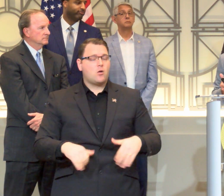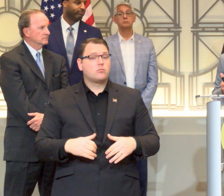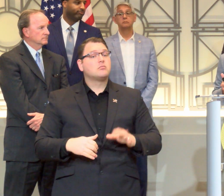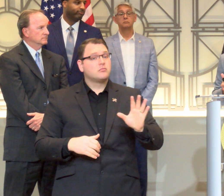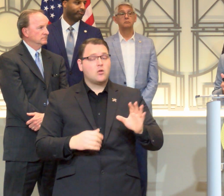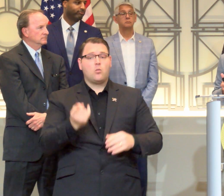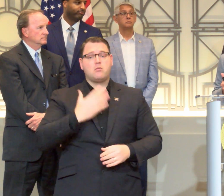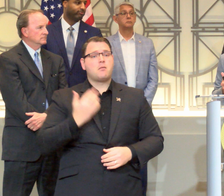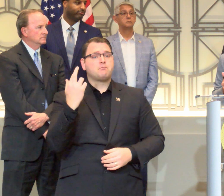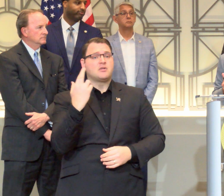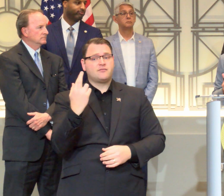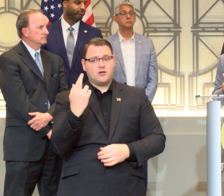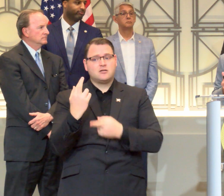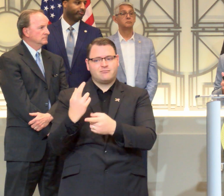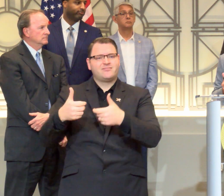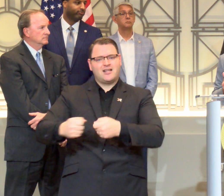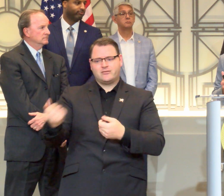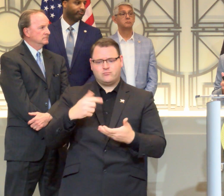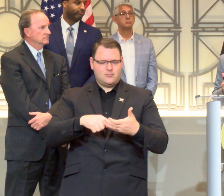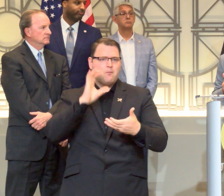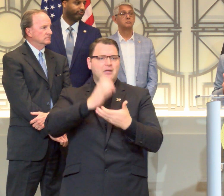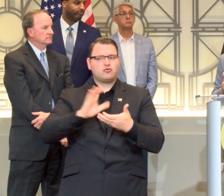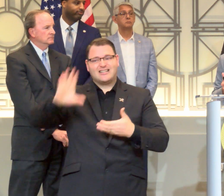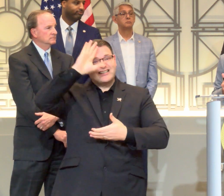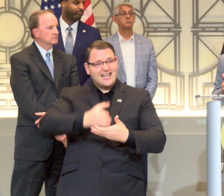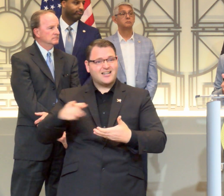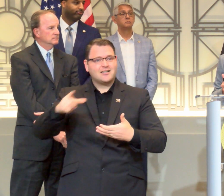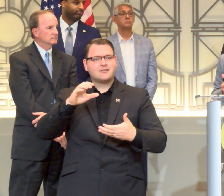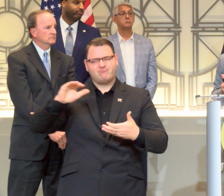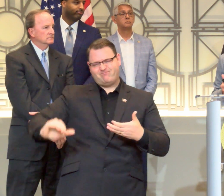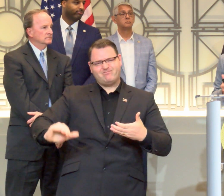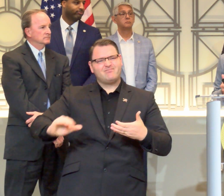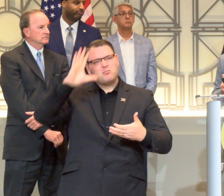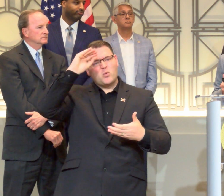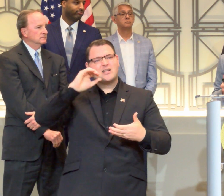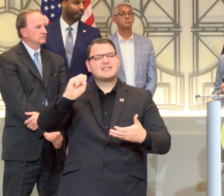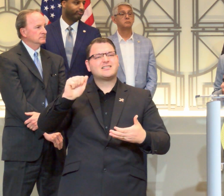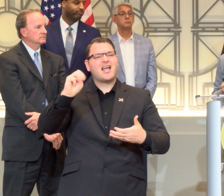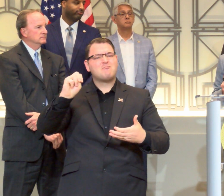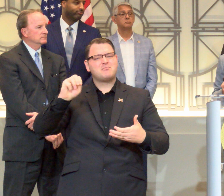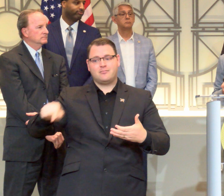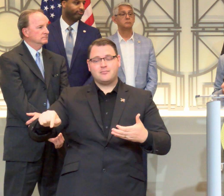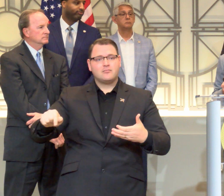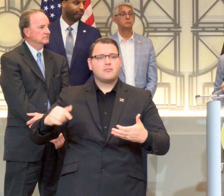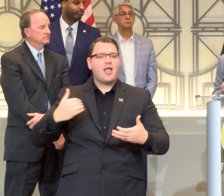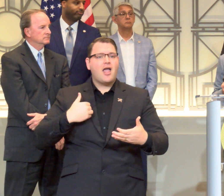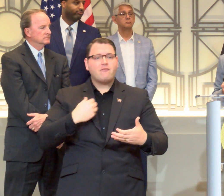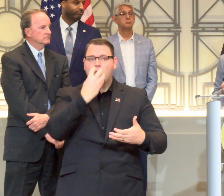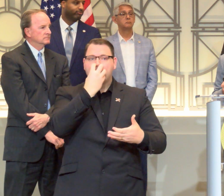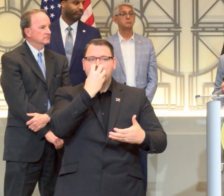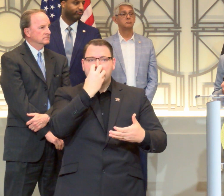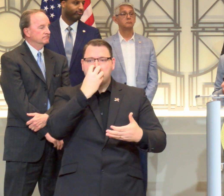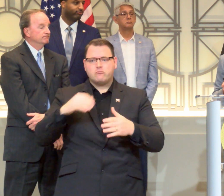my best friends sent me a text today with a picture of his son, little Sam. Little Sam was wearing a respirator and going in